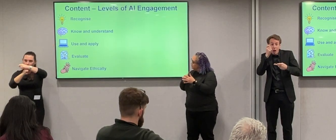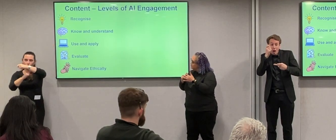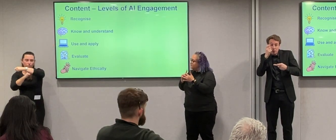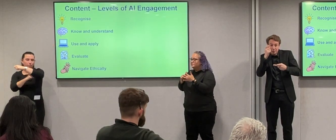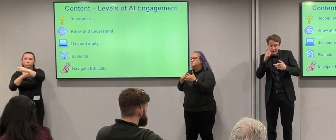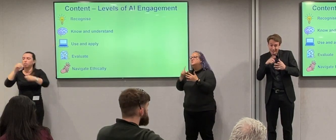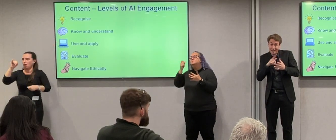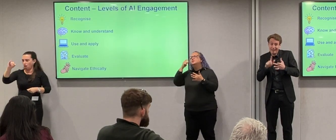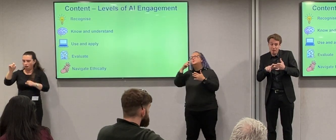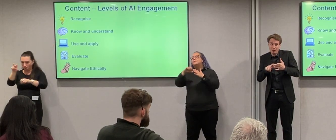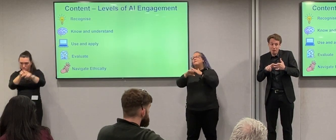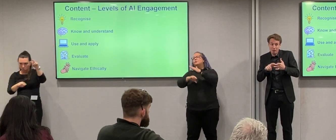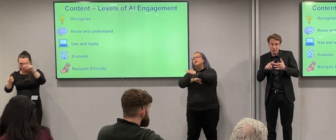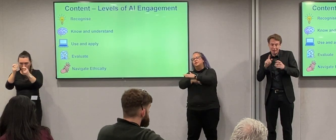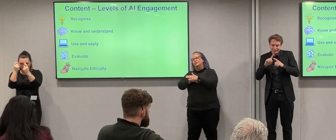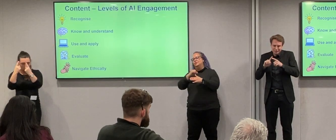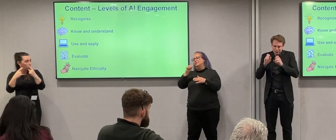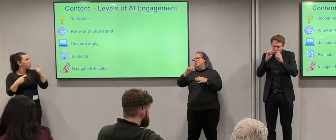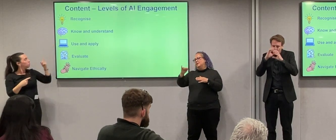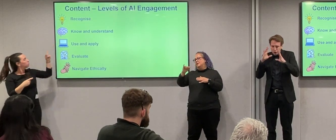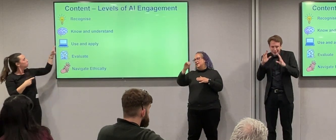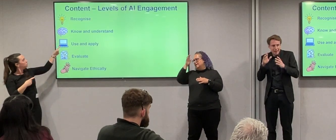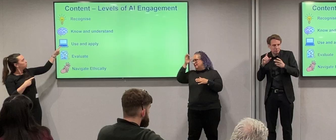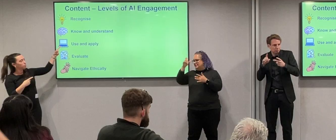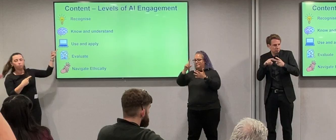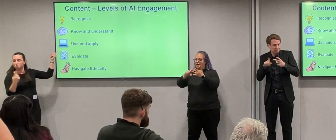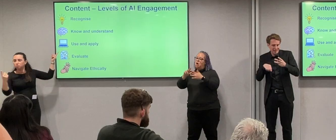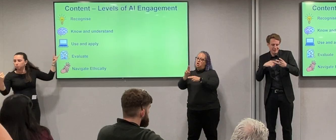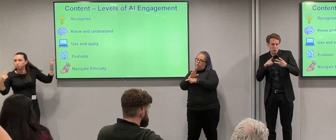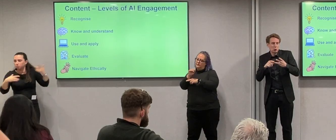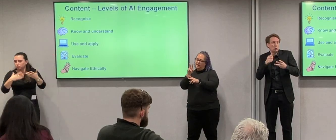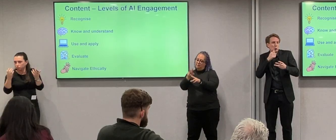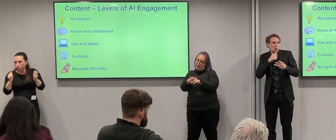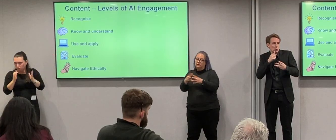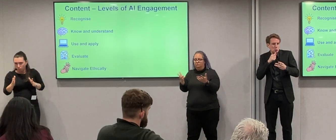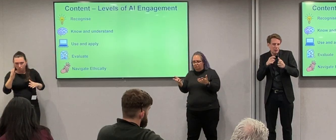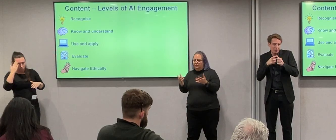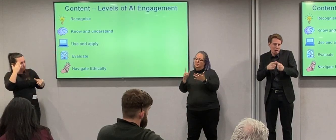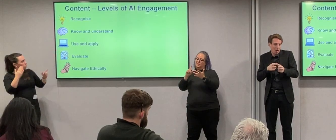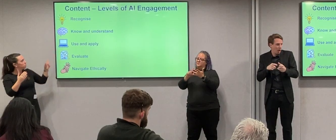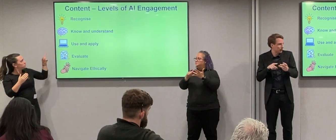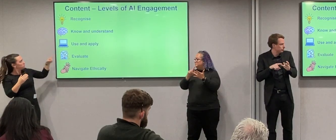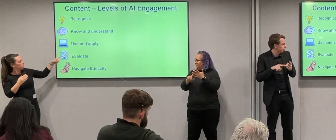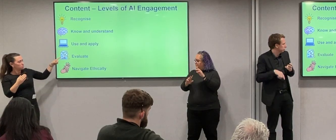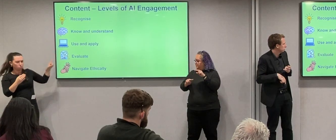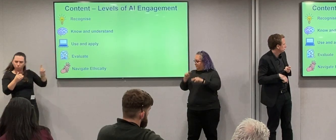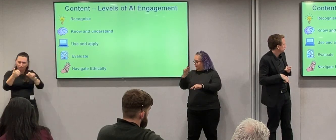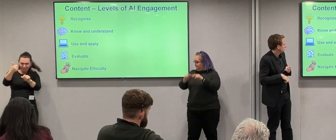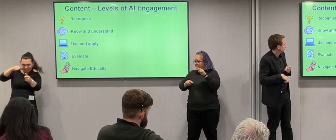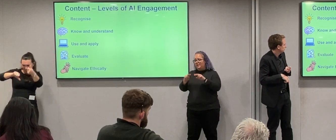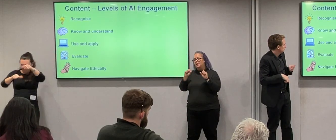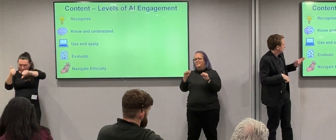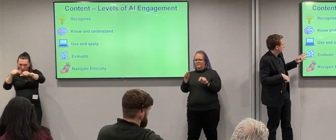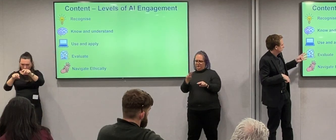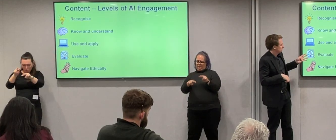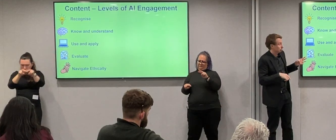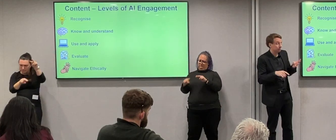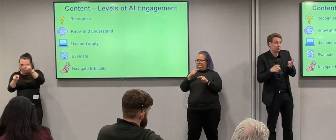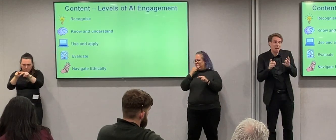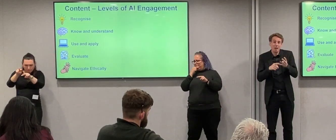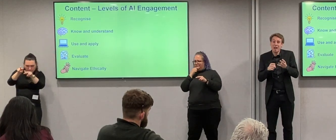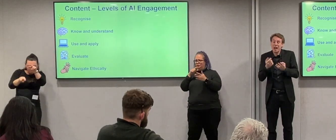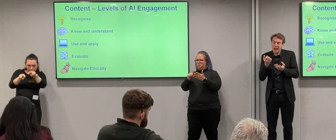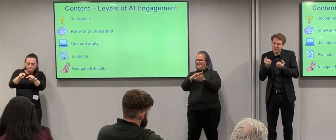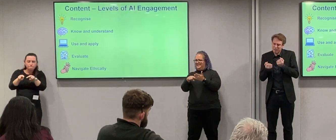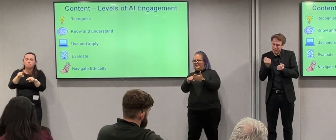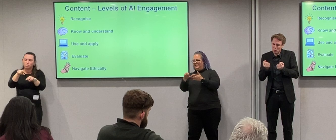AI concepts, using and applying, that one explains itself, evaluating, so being able to critique the outputs